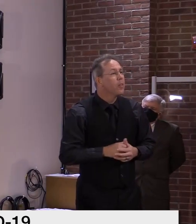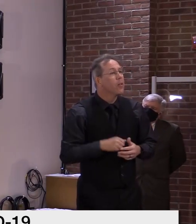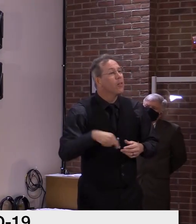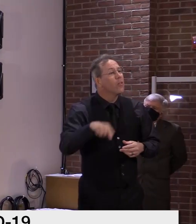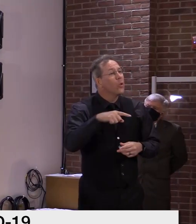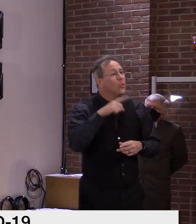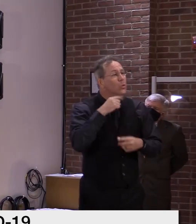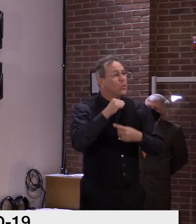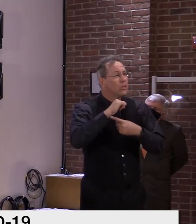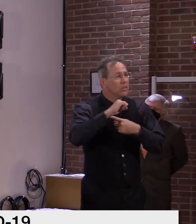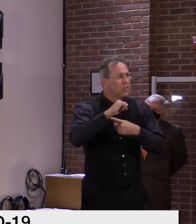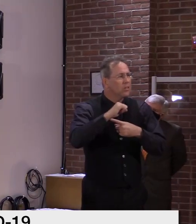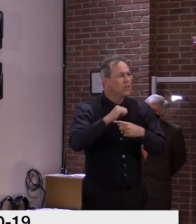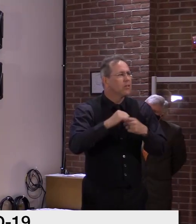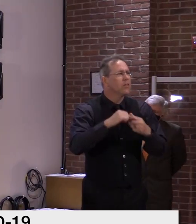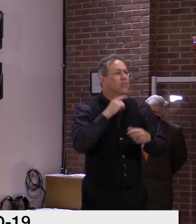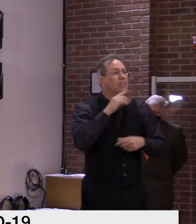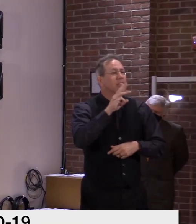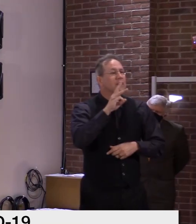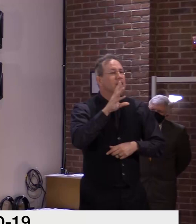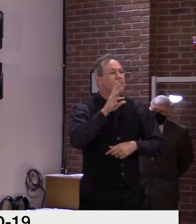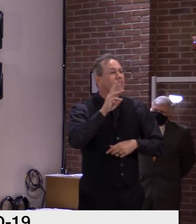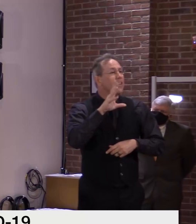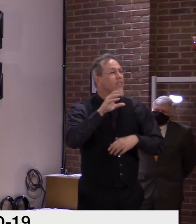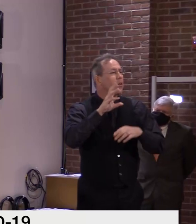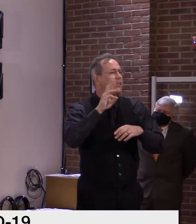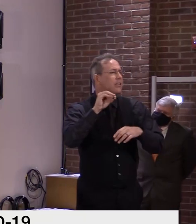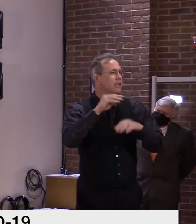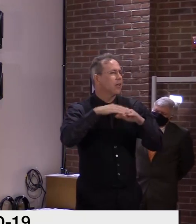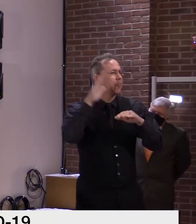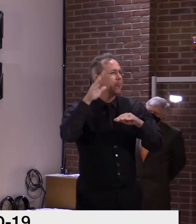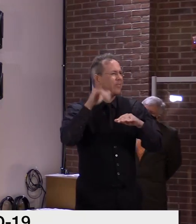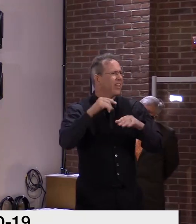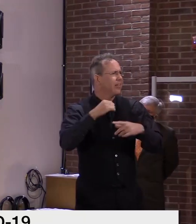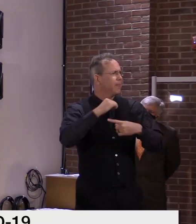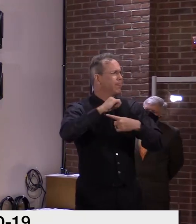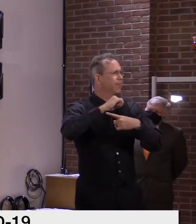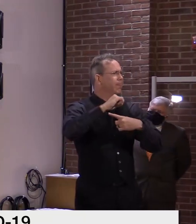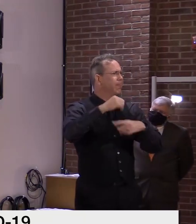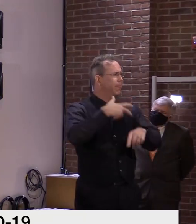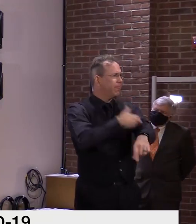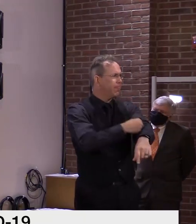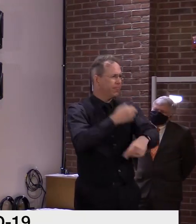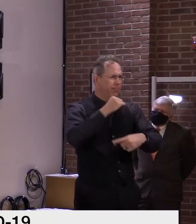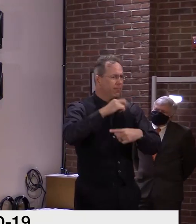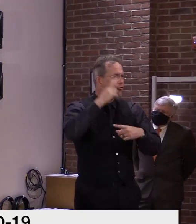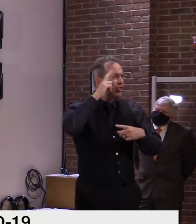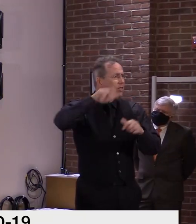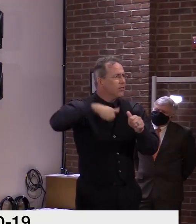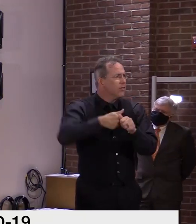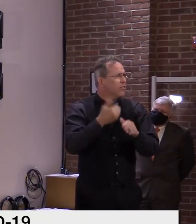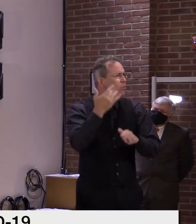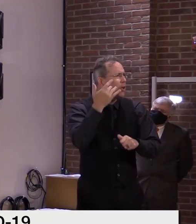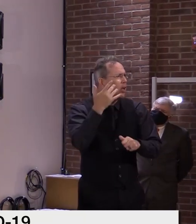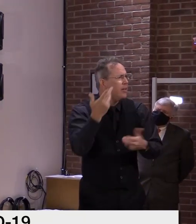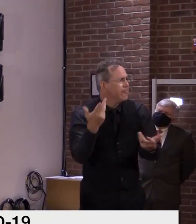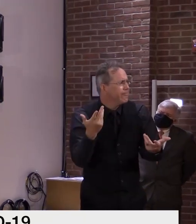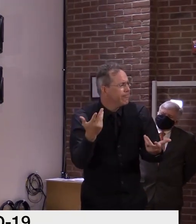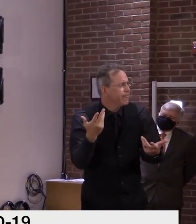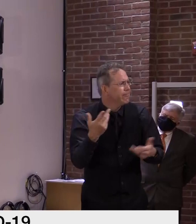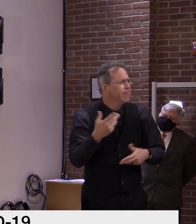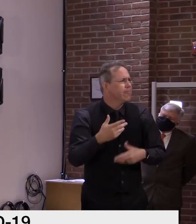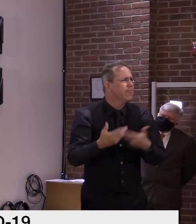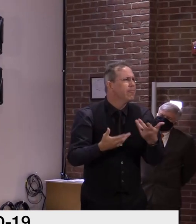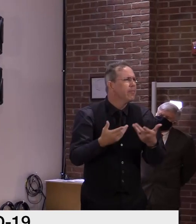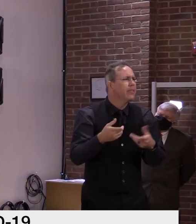65. And we're still trying to get at what that could mean. I don't want to give a statistical sort of type of